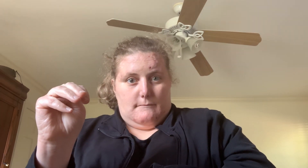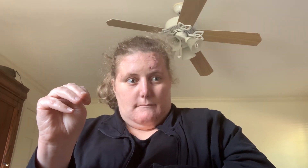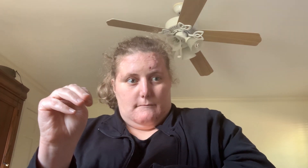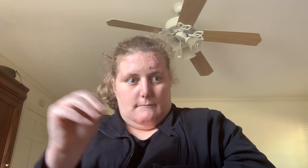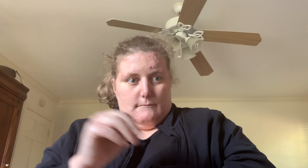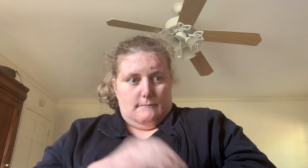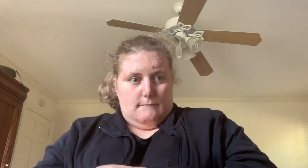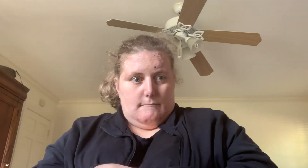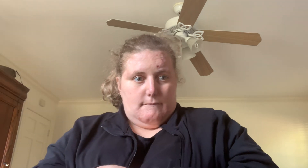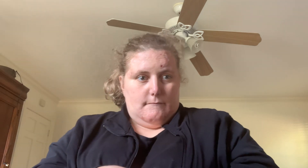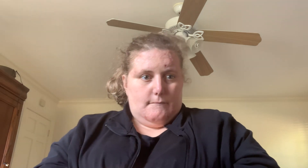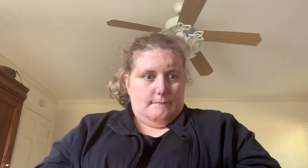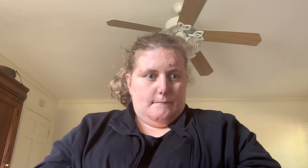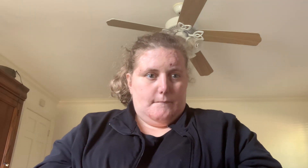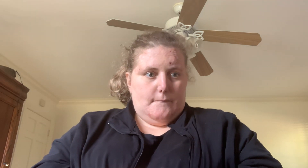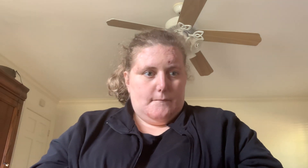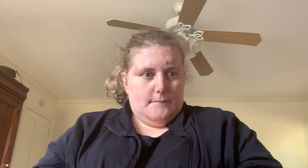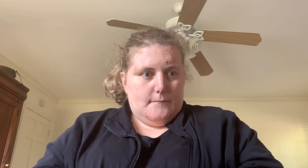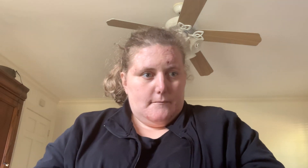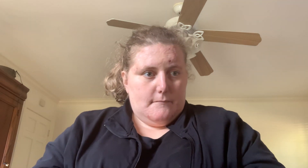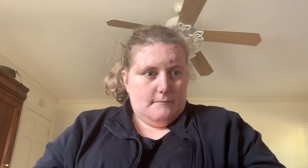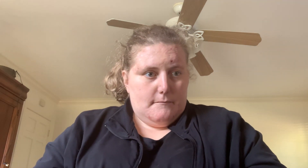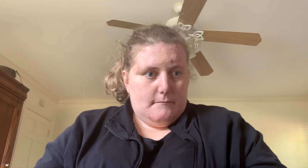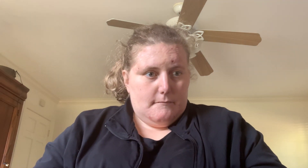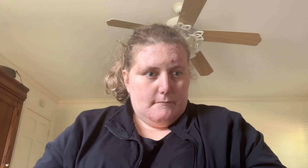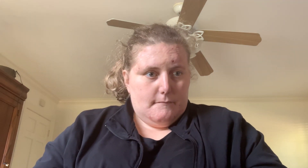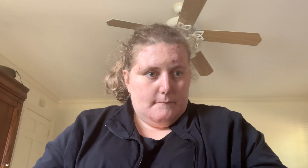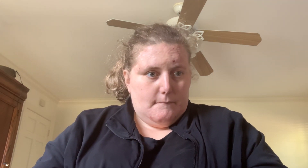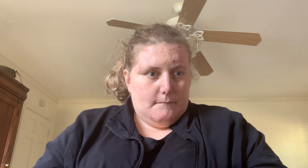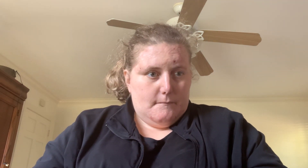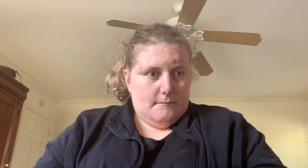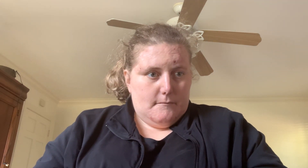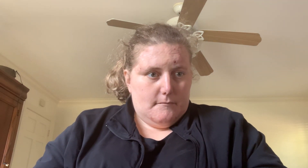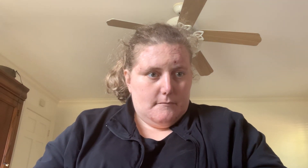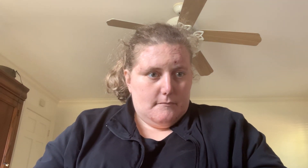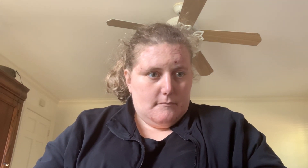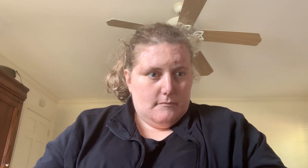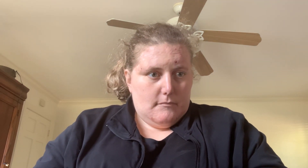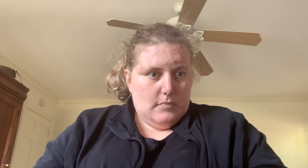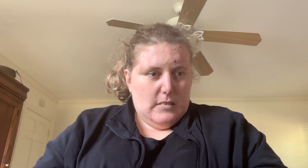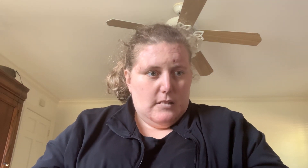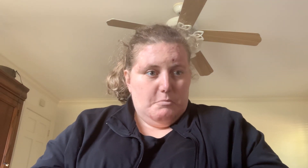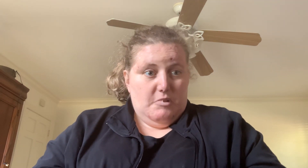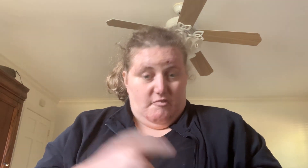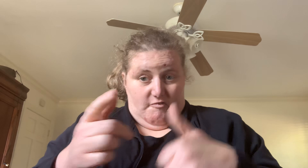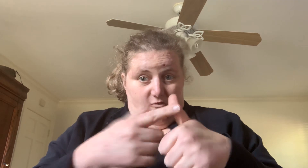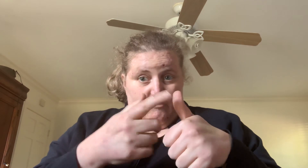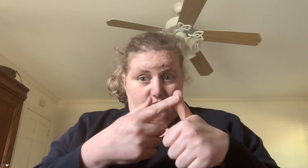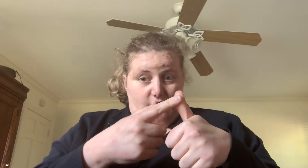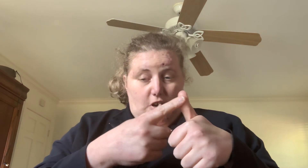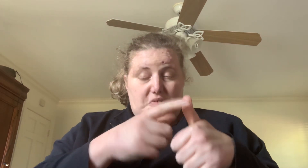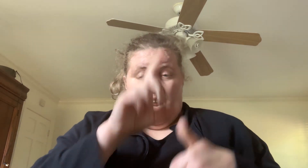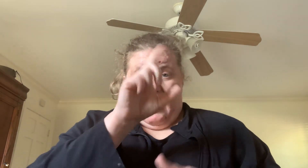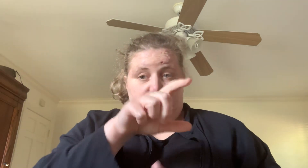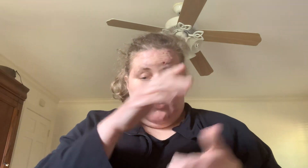MgCl2 will we get from this amount of moles of HCl. So let's write our given 3.67 moles